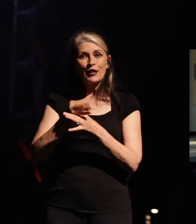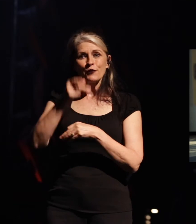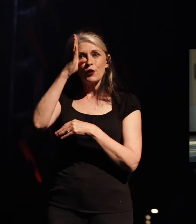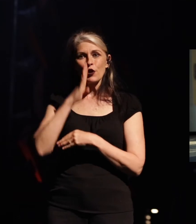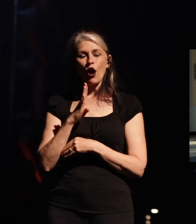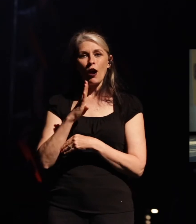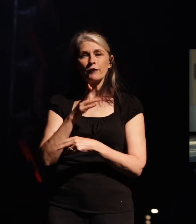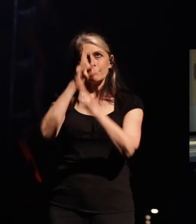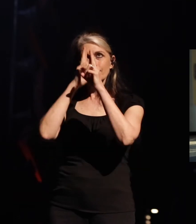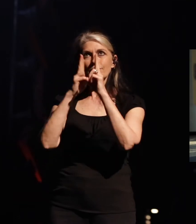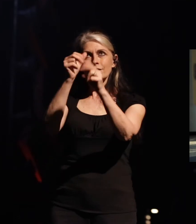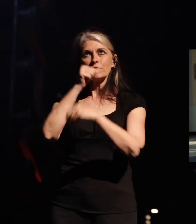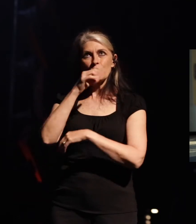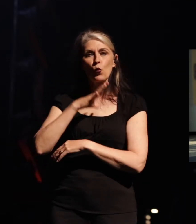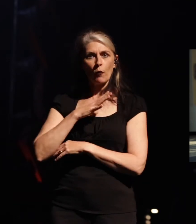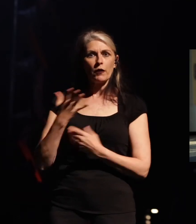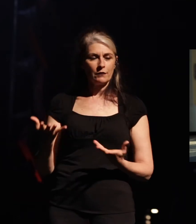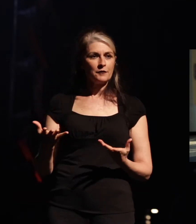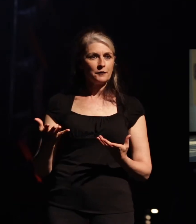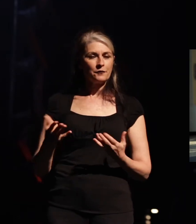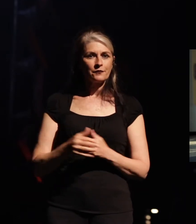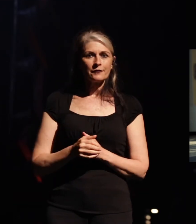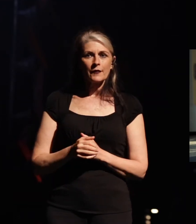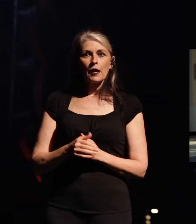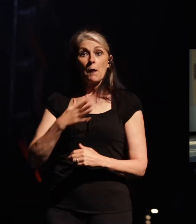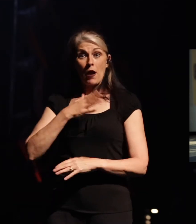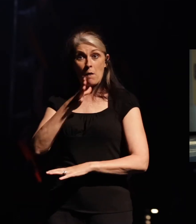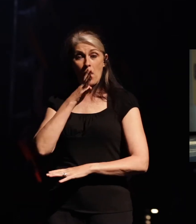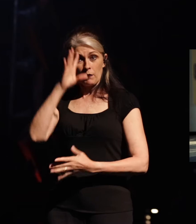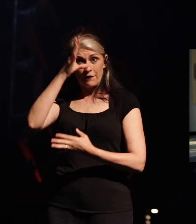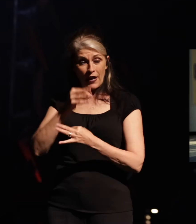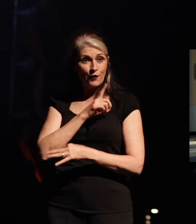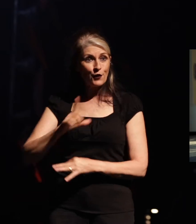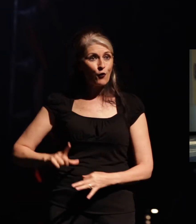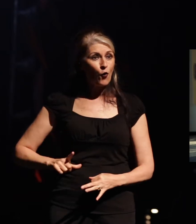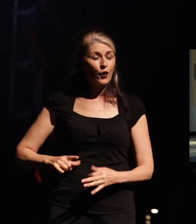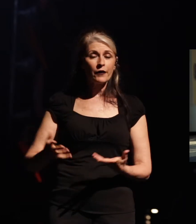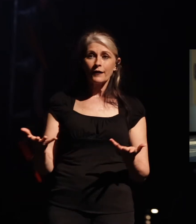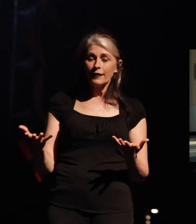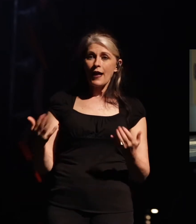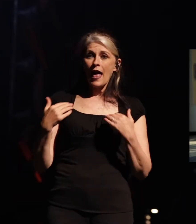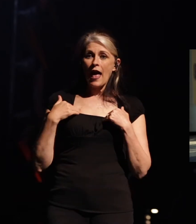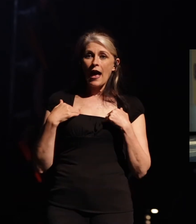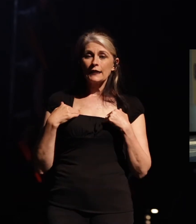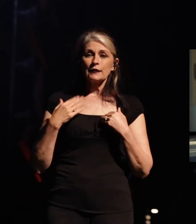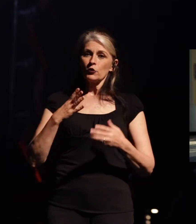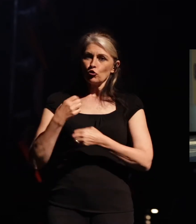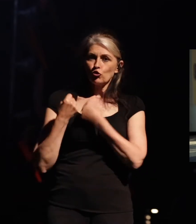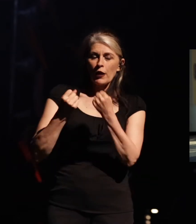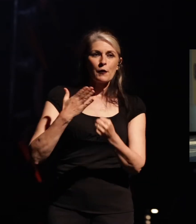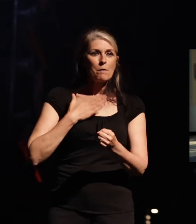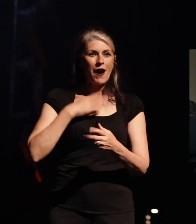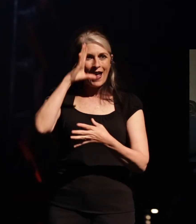woman. And by her faith in the Lord, I think it just has strengthened my faith and my walk in